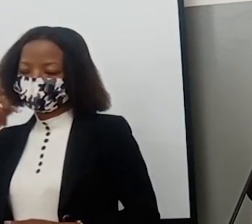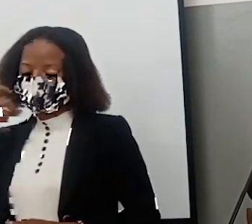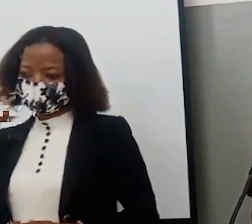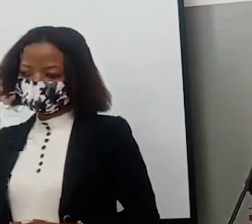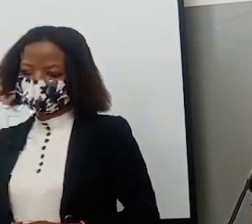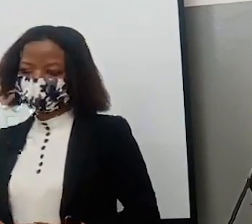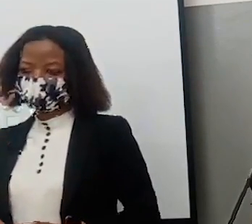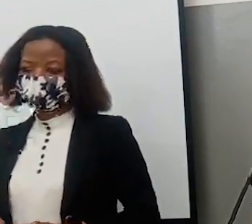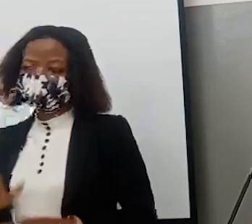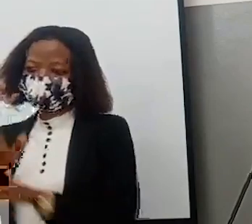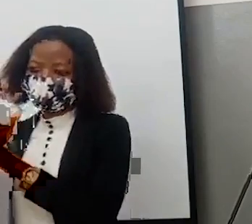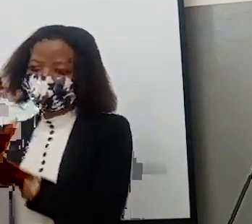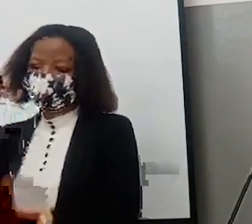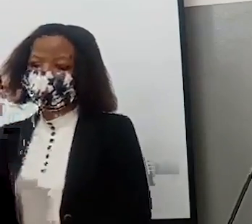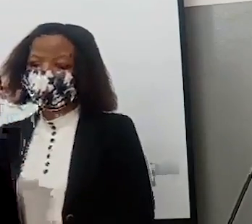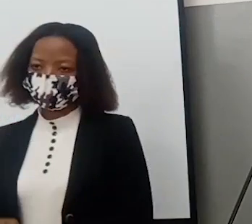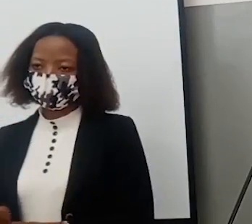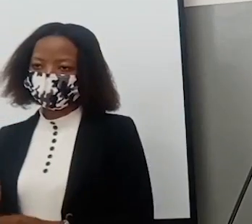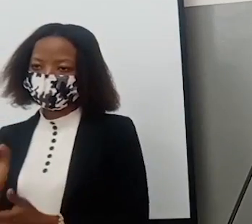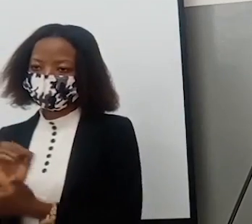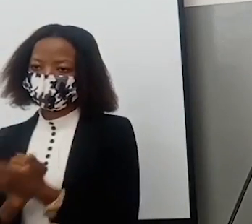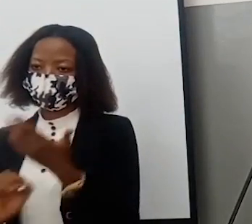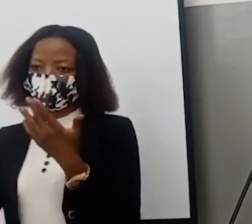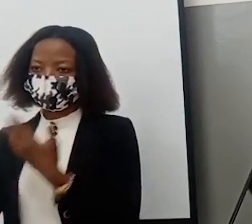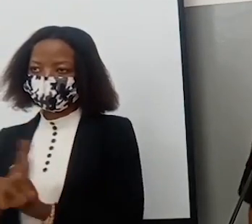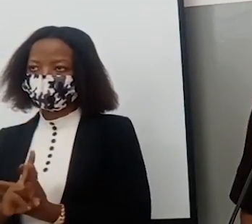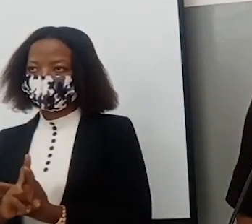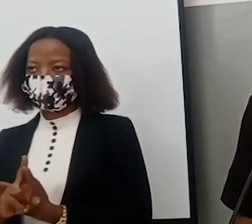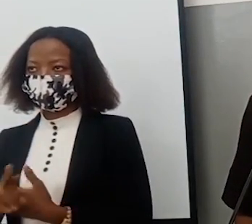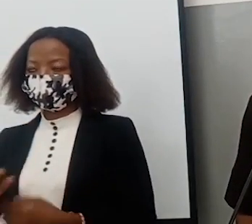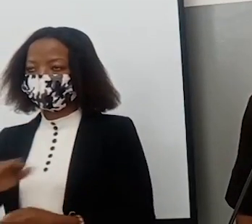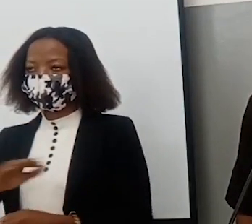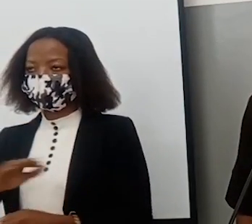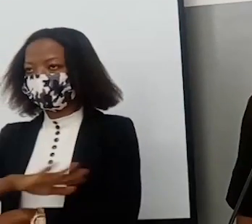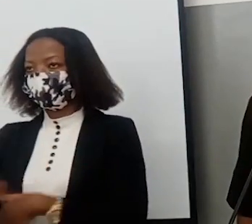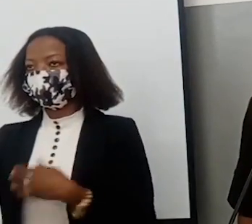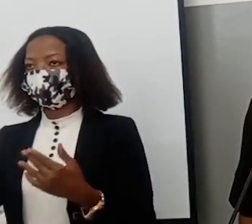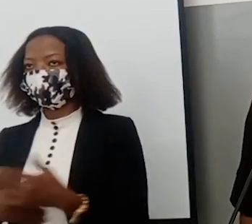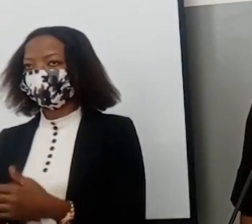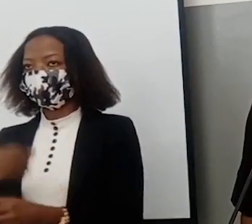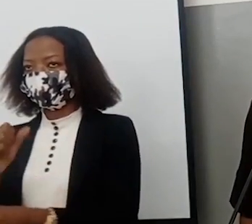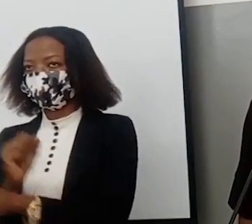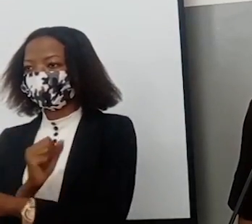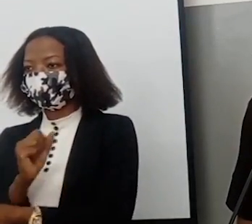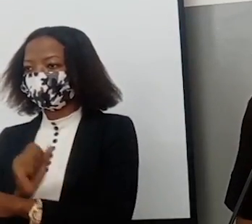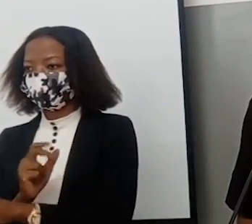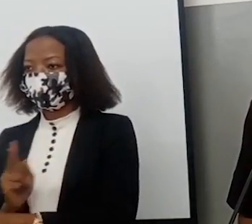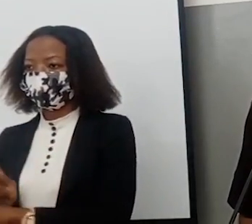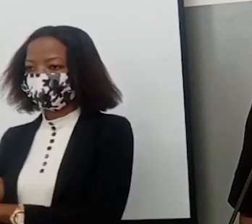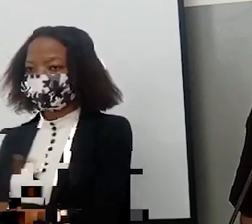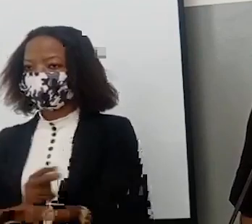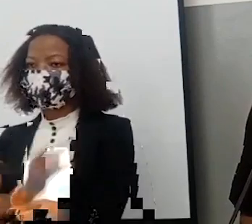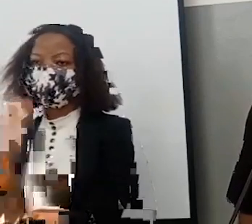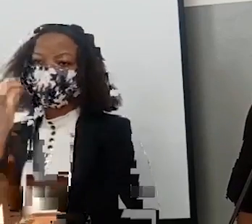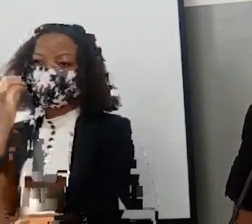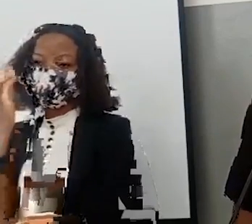mandatory as at October for all workers working in care homes.